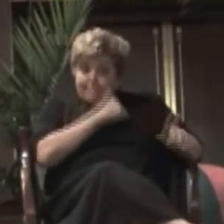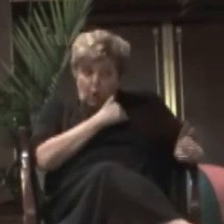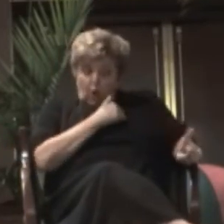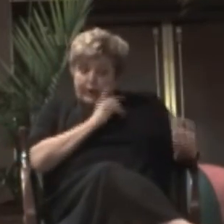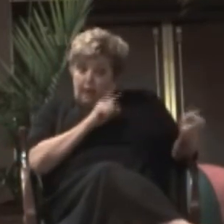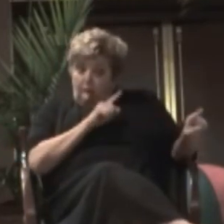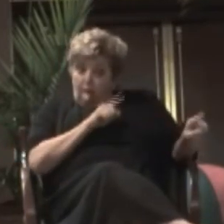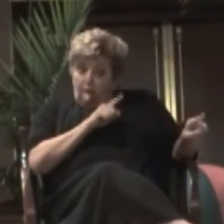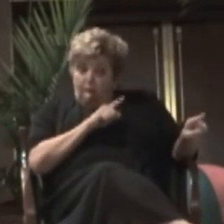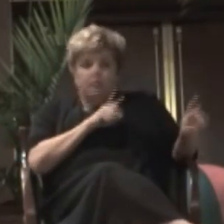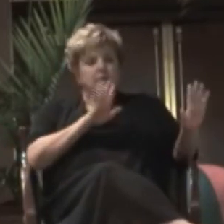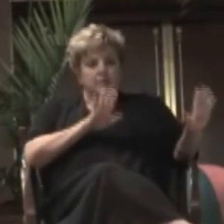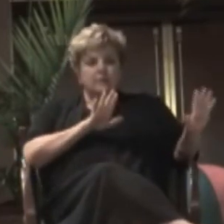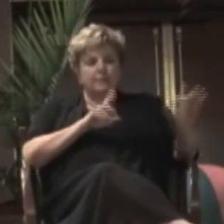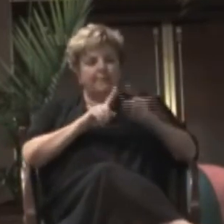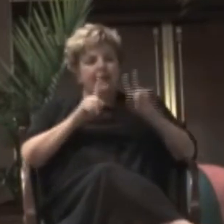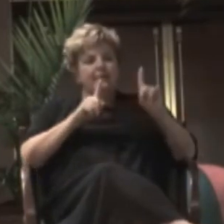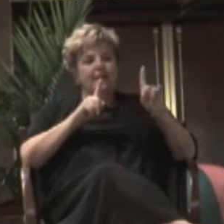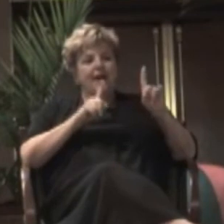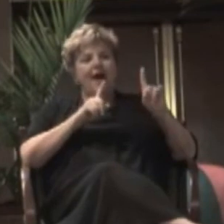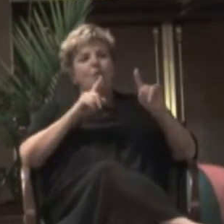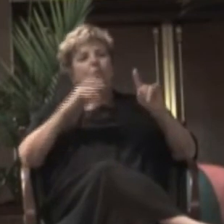go up there every once in a while in the area just to make sure I'm not there.